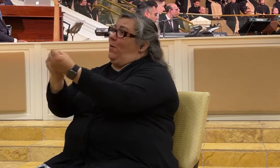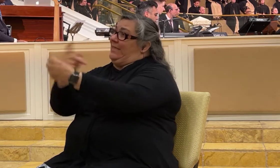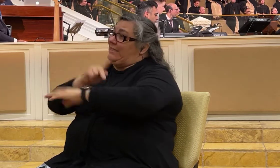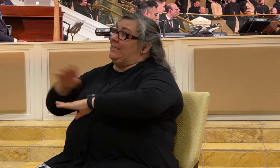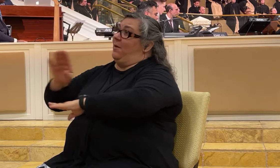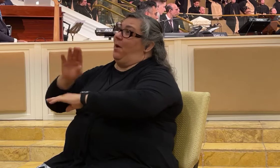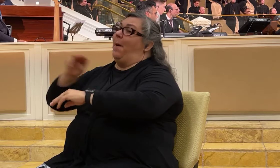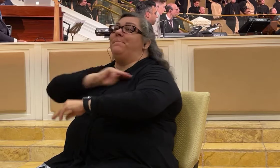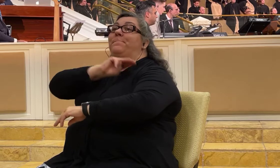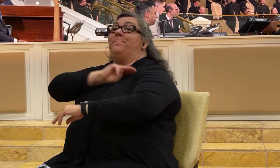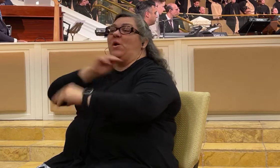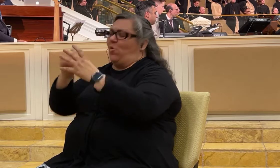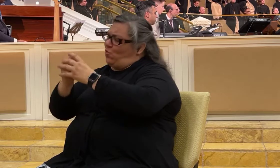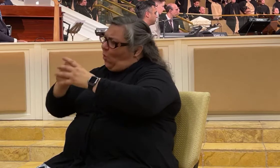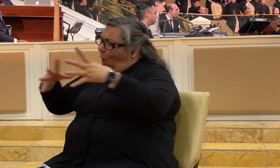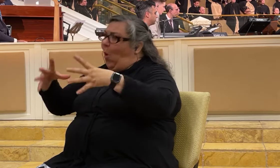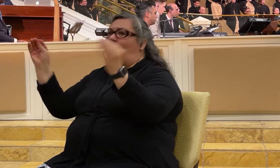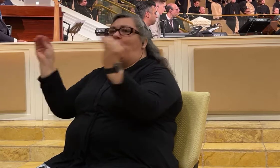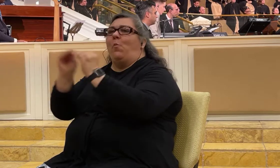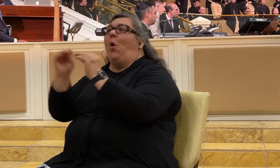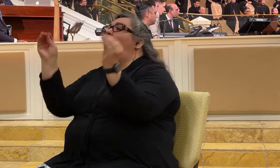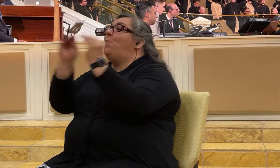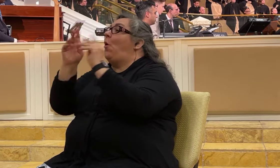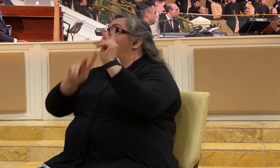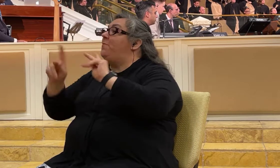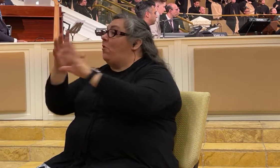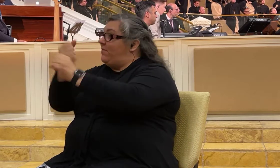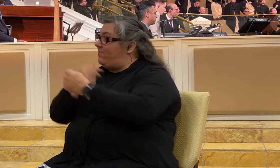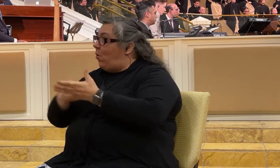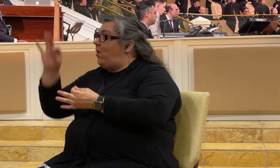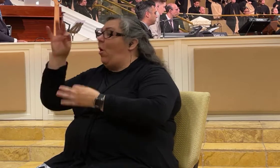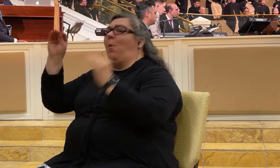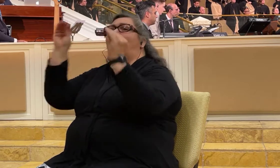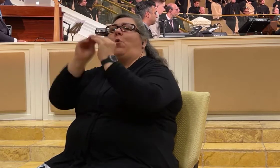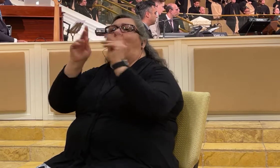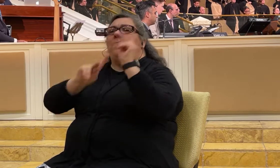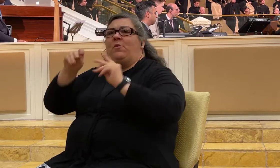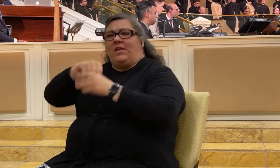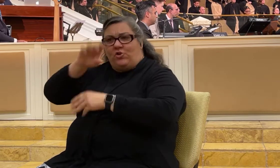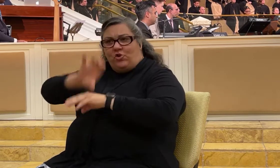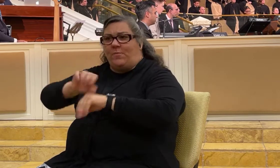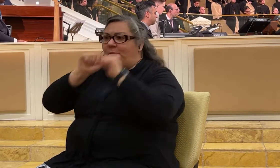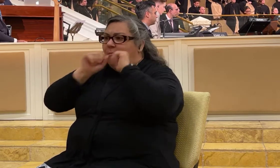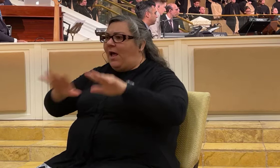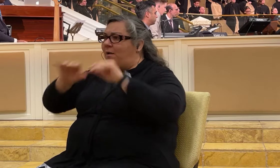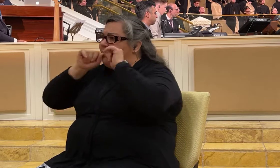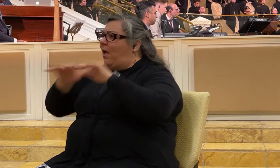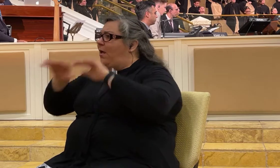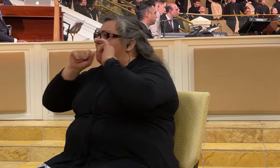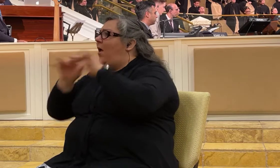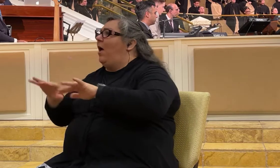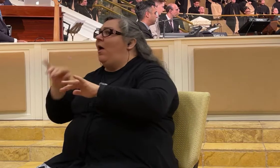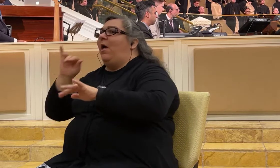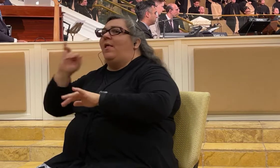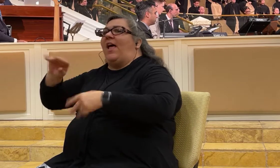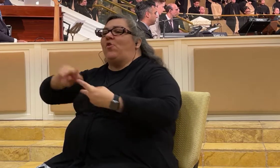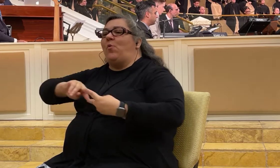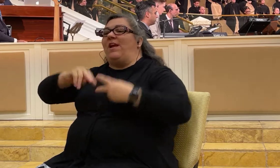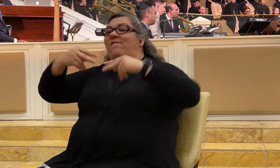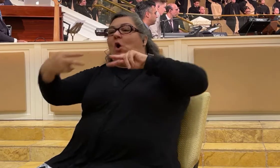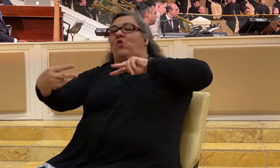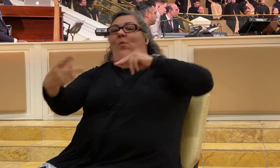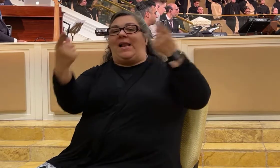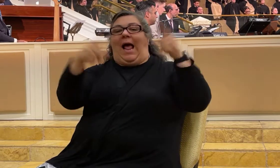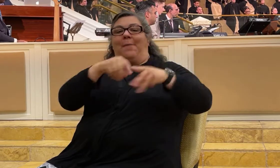missions has grown more. More people have got the Holy Ghost. More people in the church have been blessed. It's just the reverse of